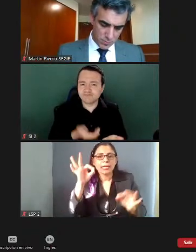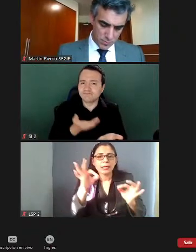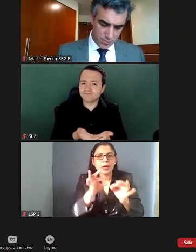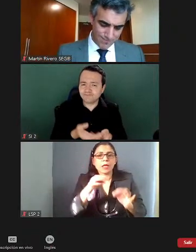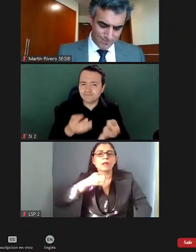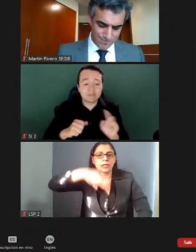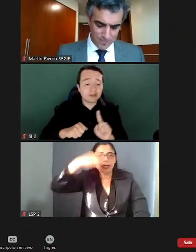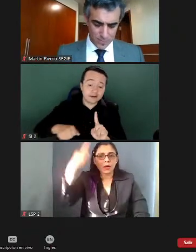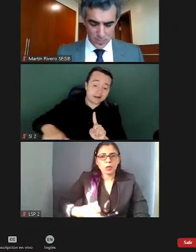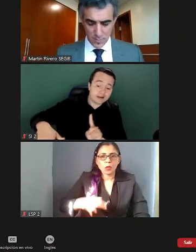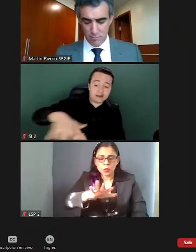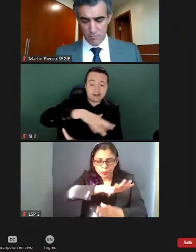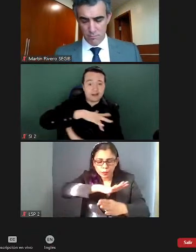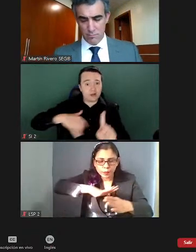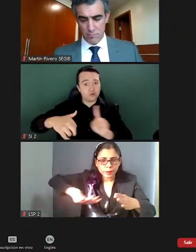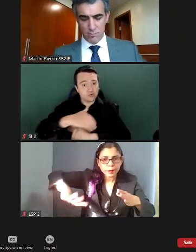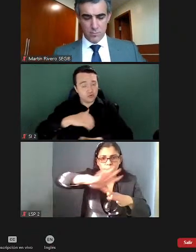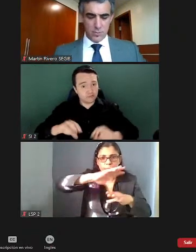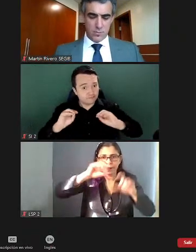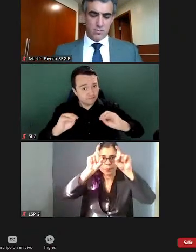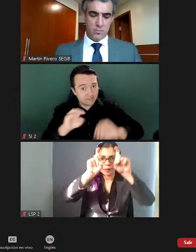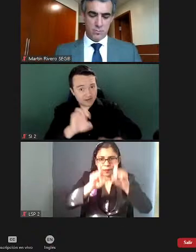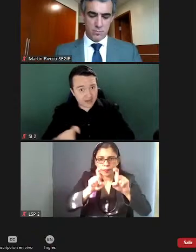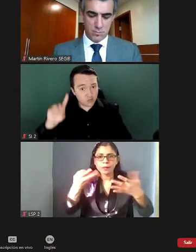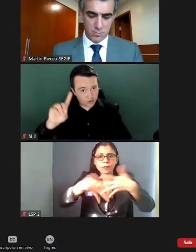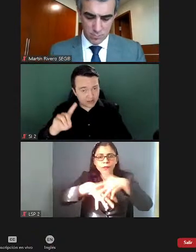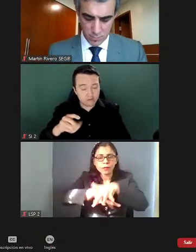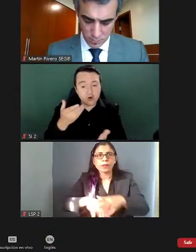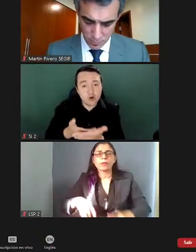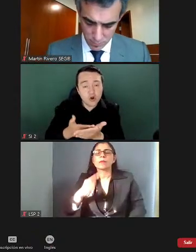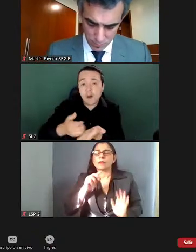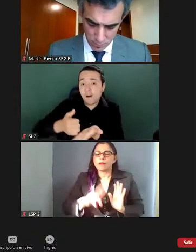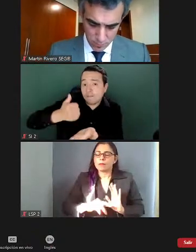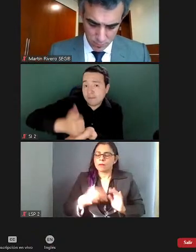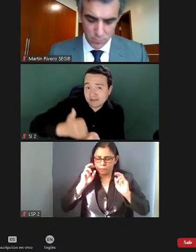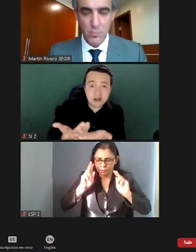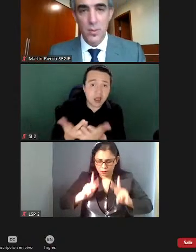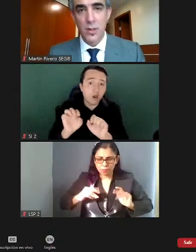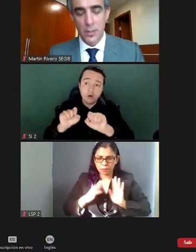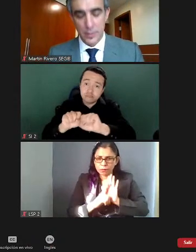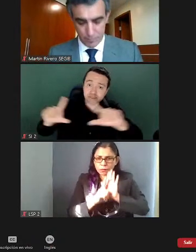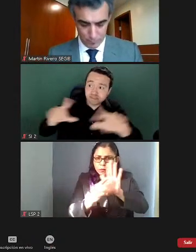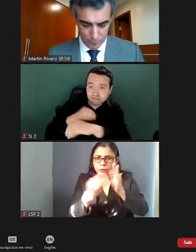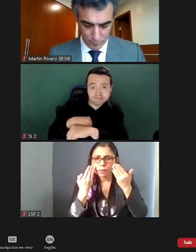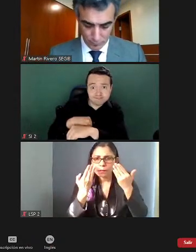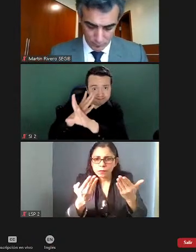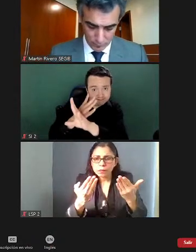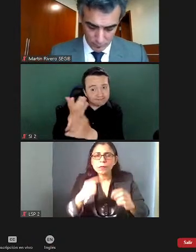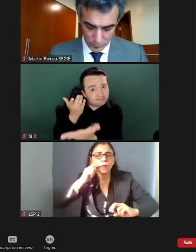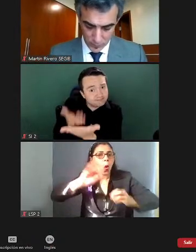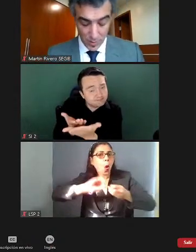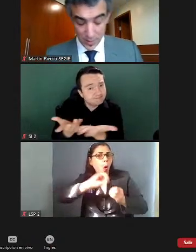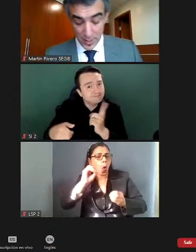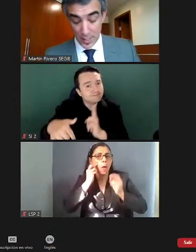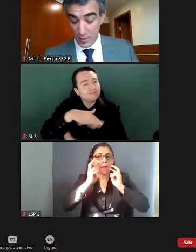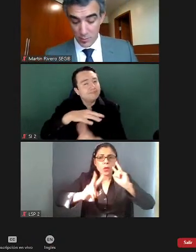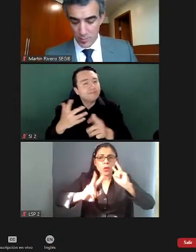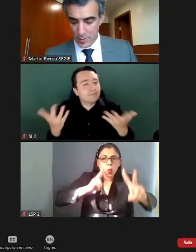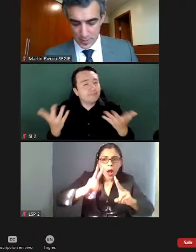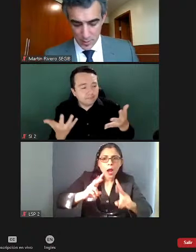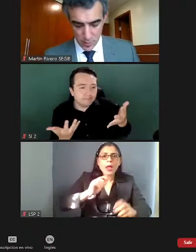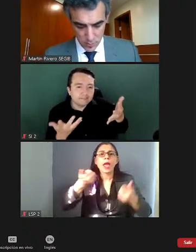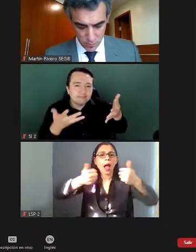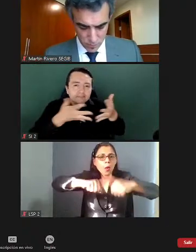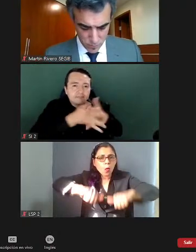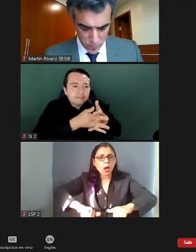ensuring inclusive education environments both in person